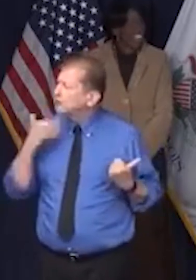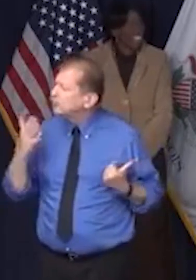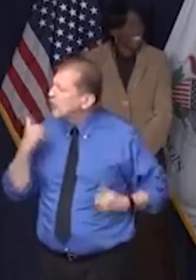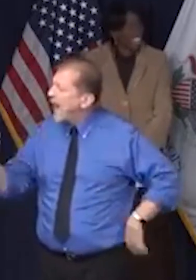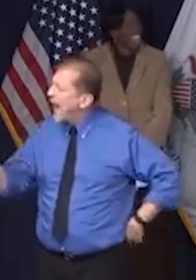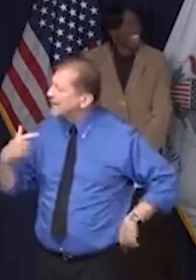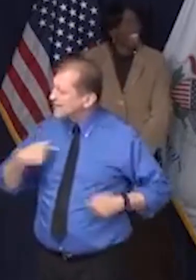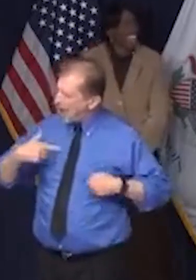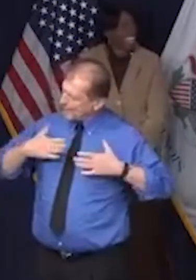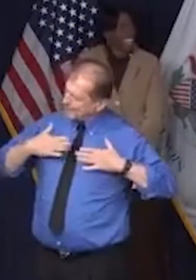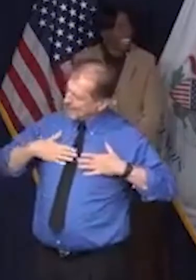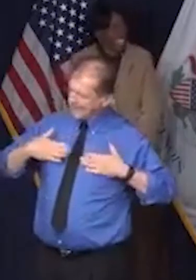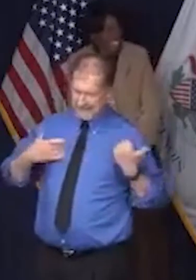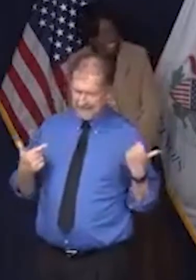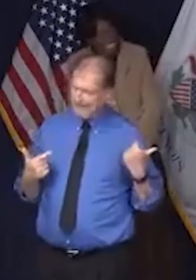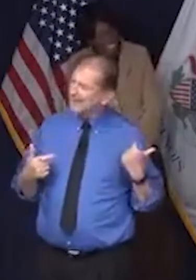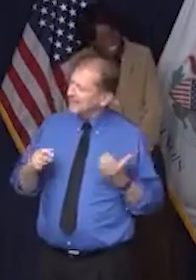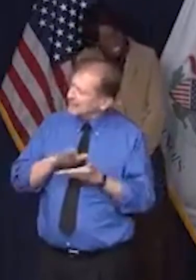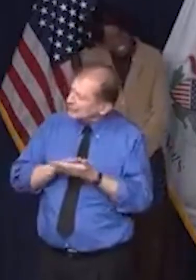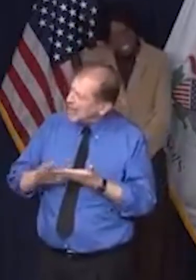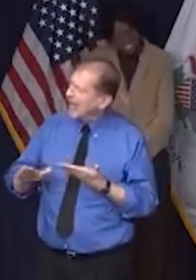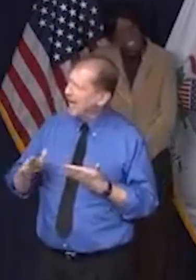asks that question.